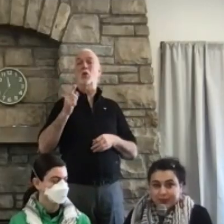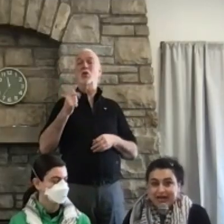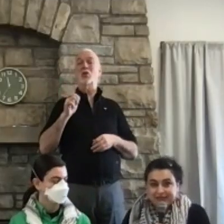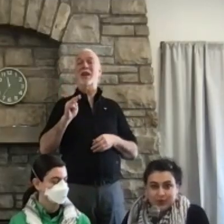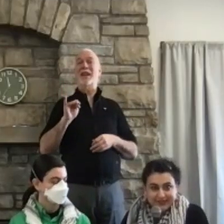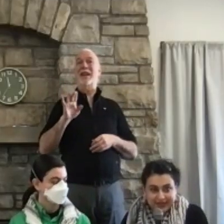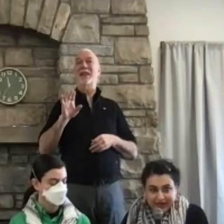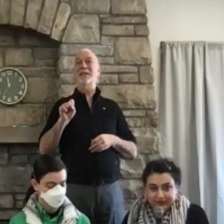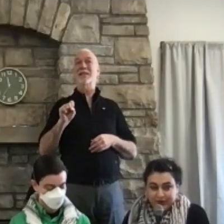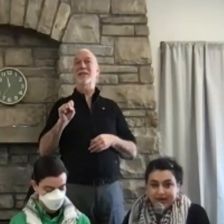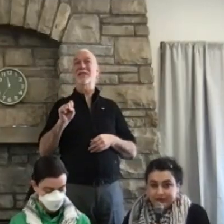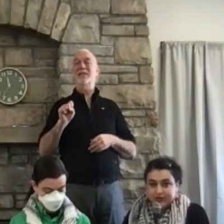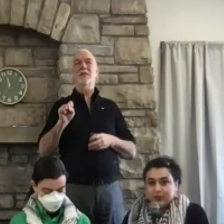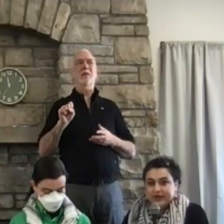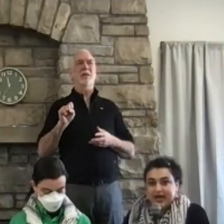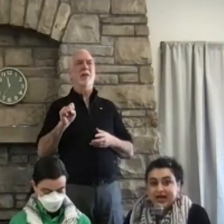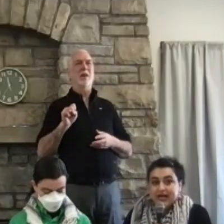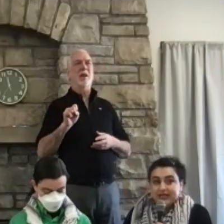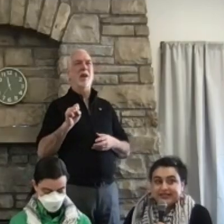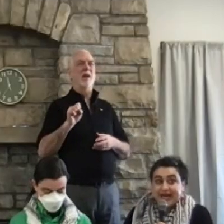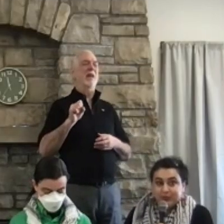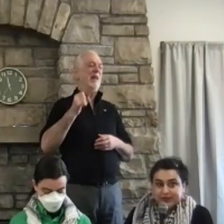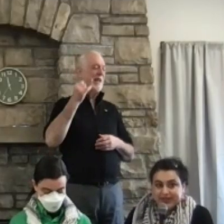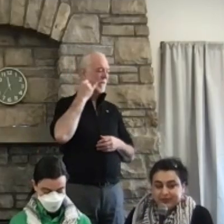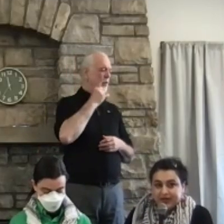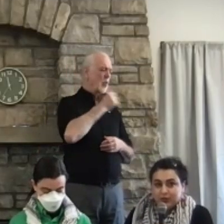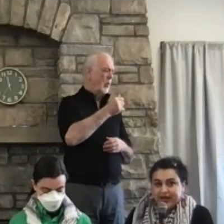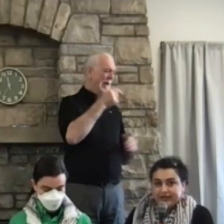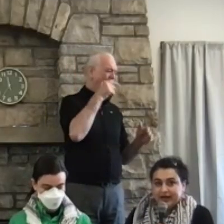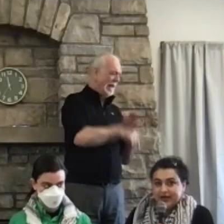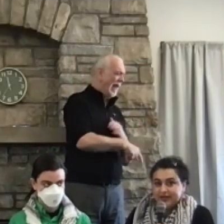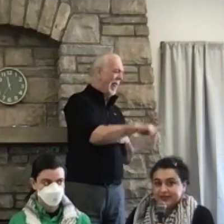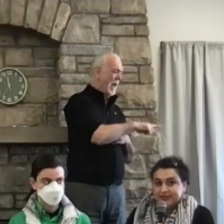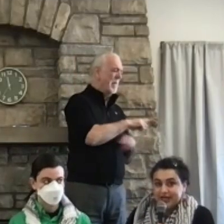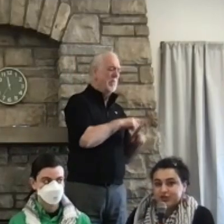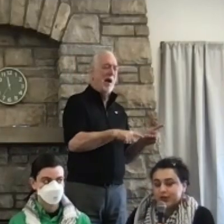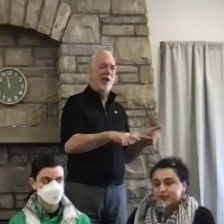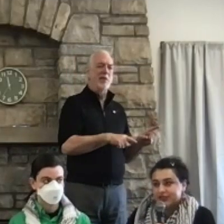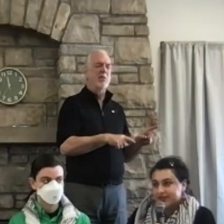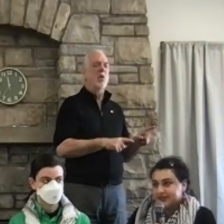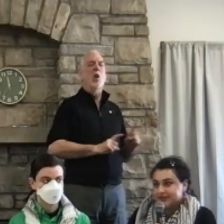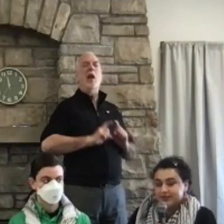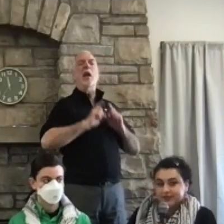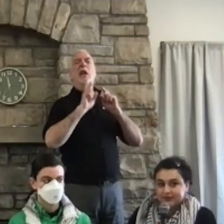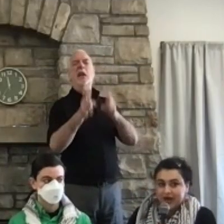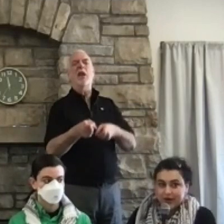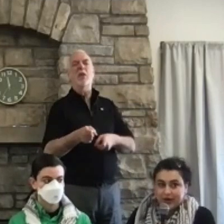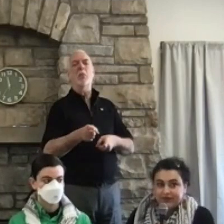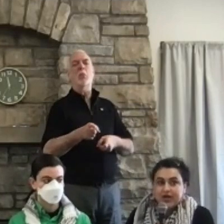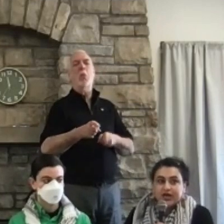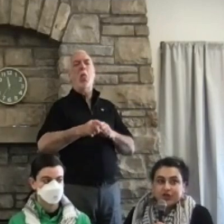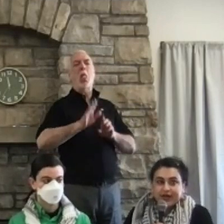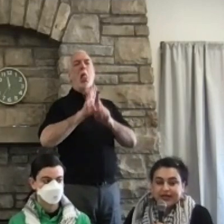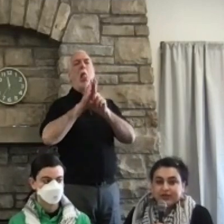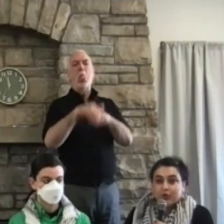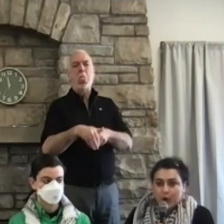body to end one's life, you aim to one that disables them in a way that is intentional, such as the statistics of